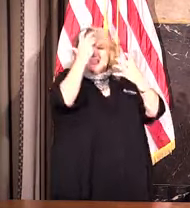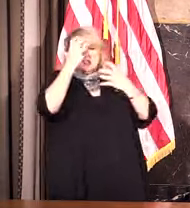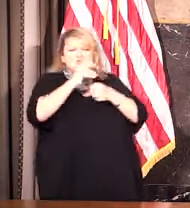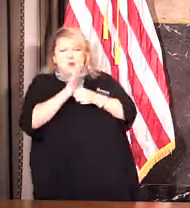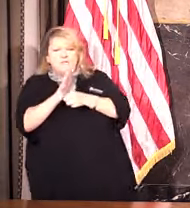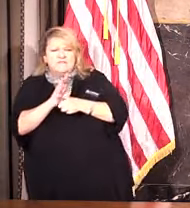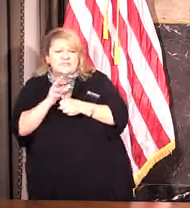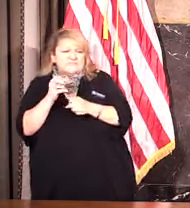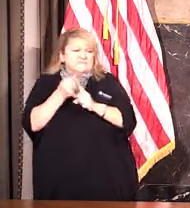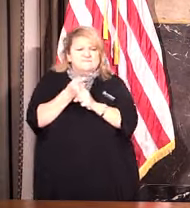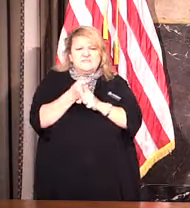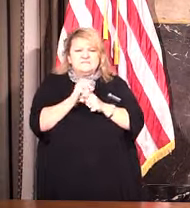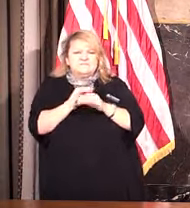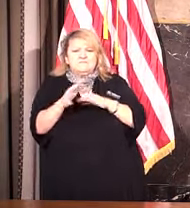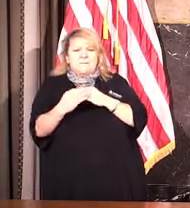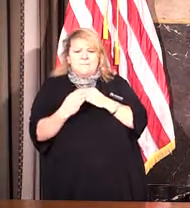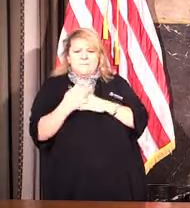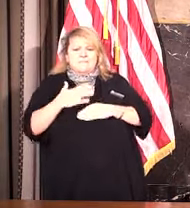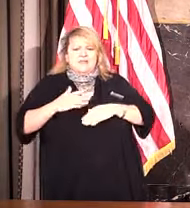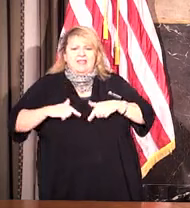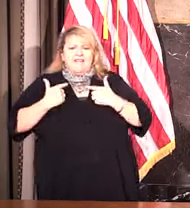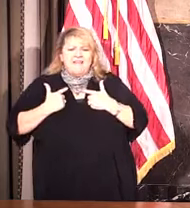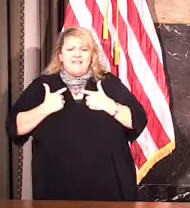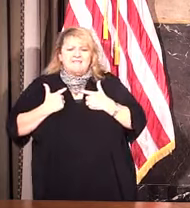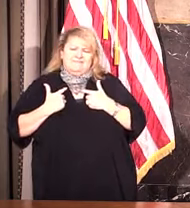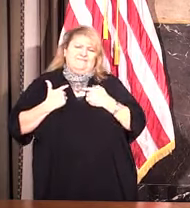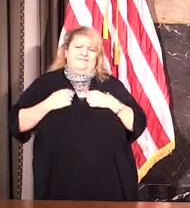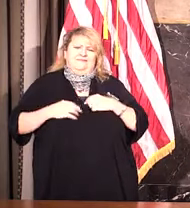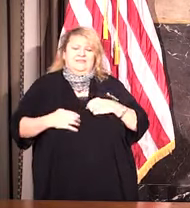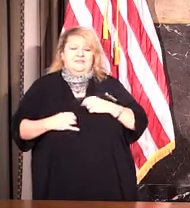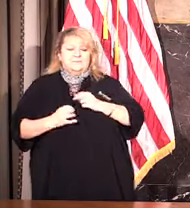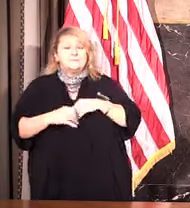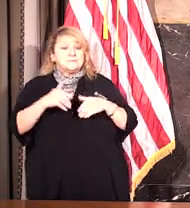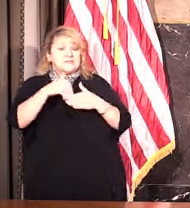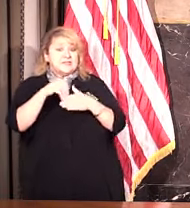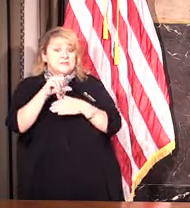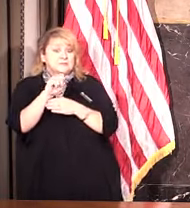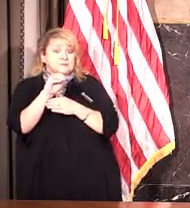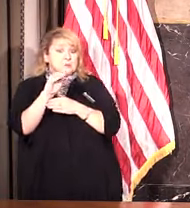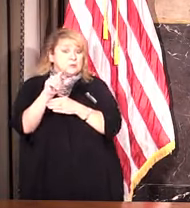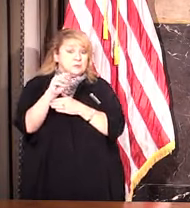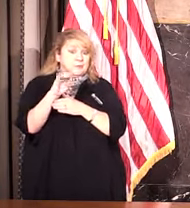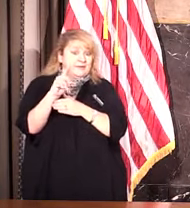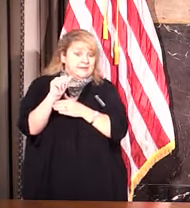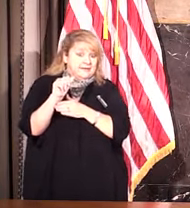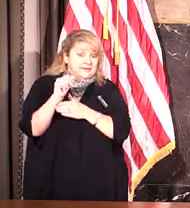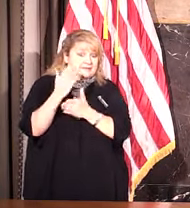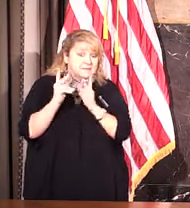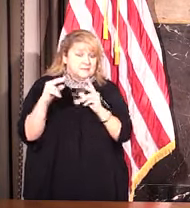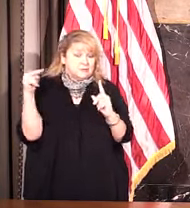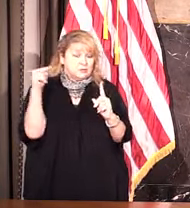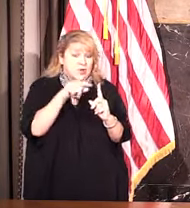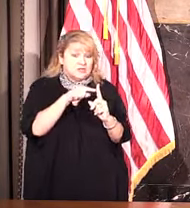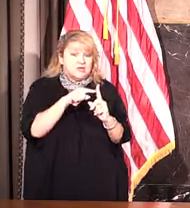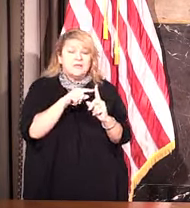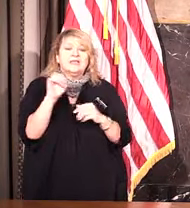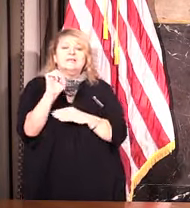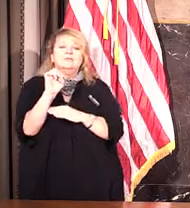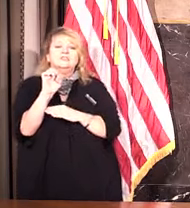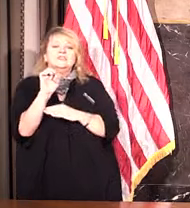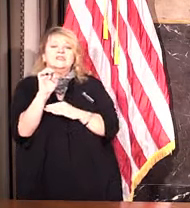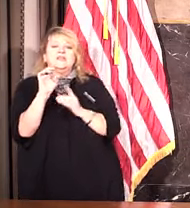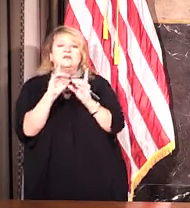an interview that's been going around social media that I wanted to mention because I think people should watch it. It was an emergency department nurse